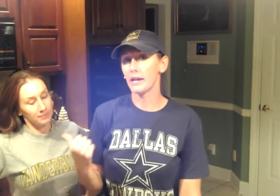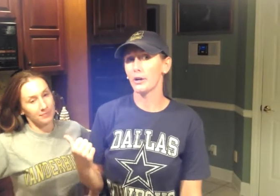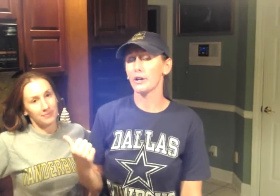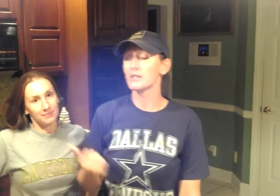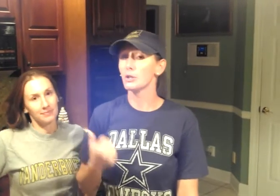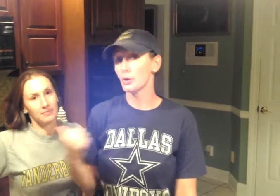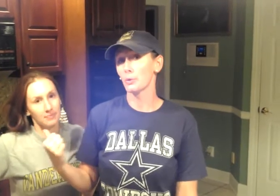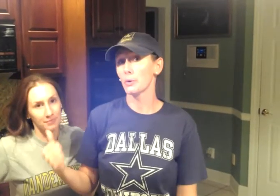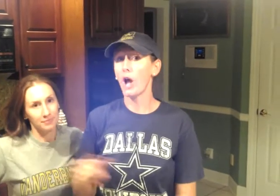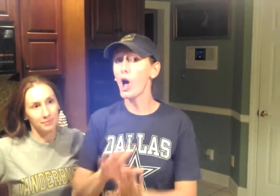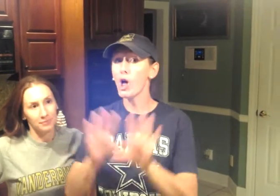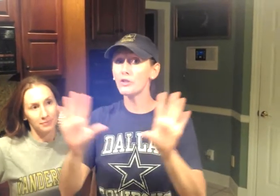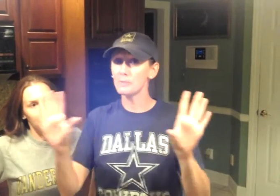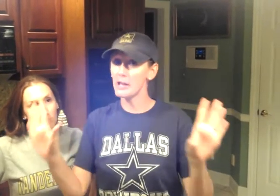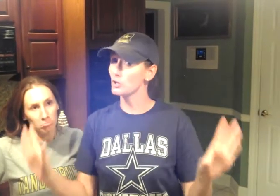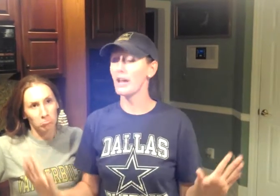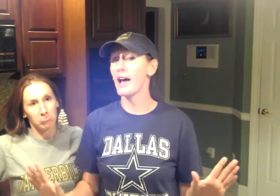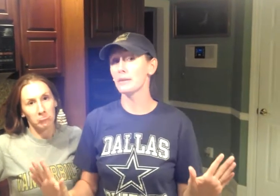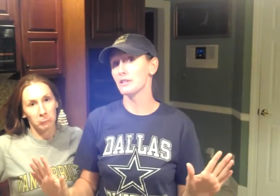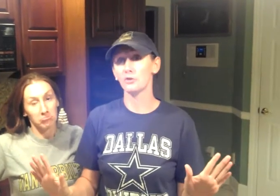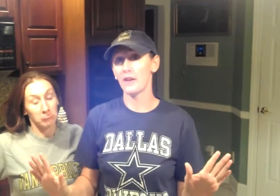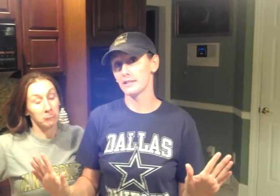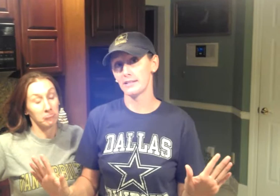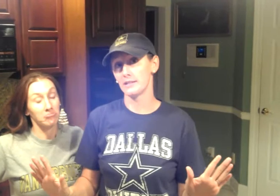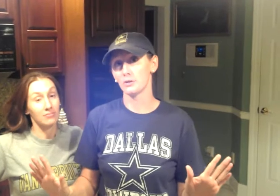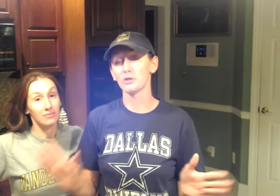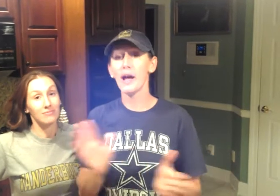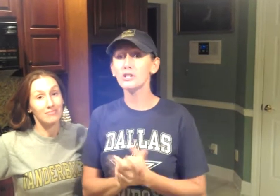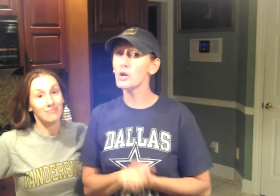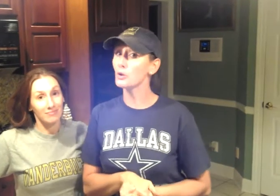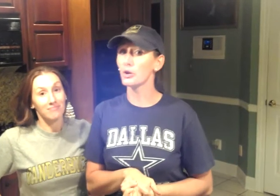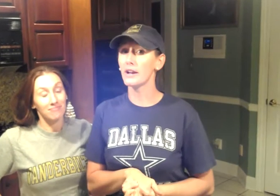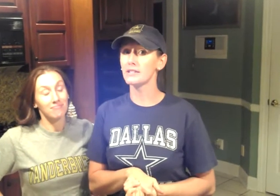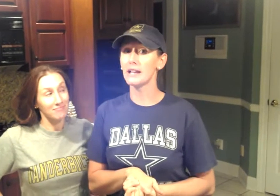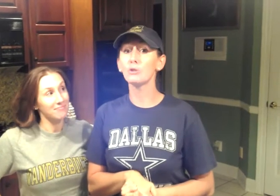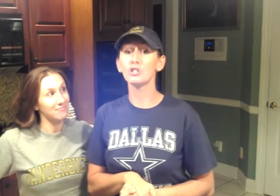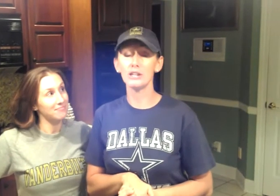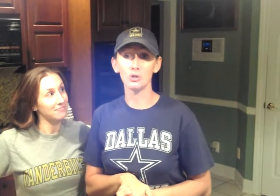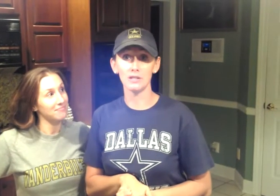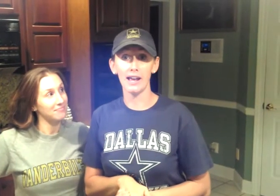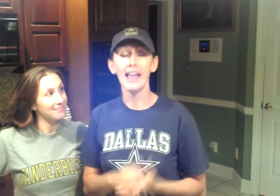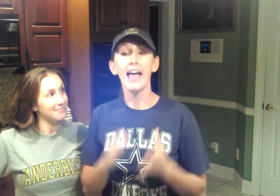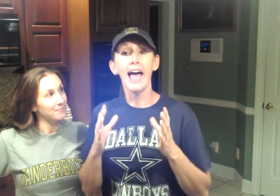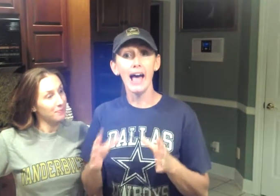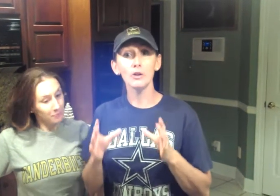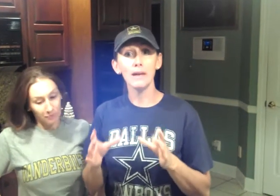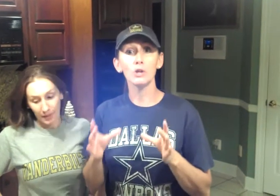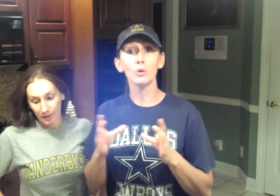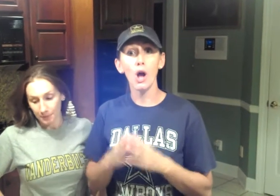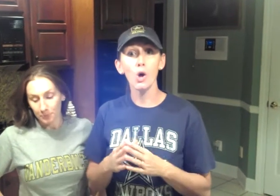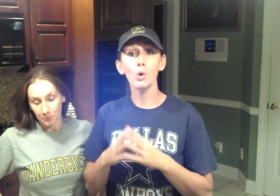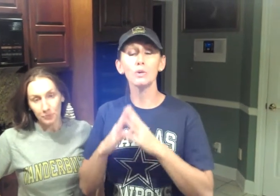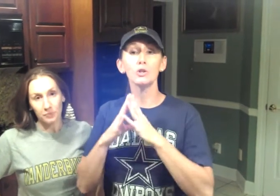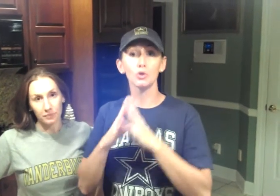here is the guru in all the specialty items that you find seasonal. So I told her, I said, I'm going to teach you tonight how to make your own treat